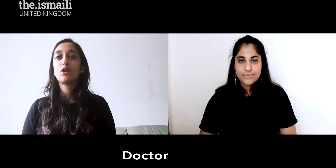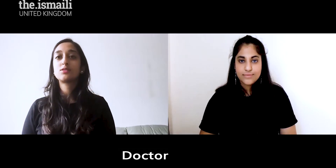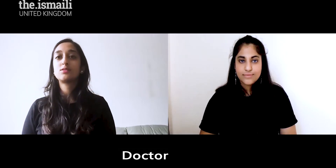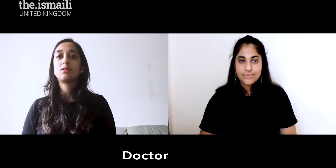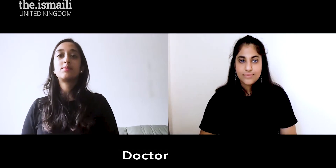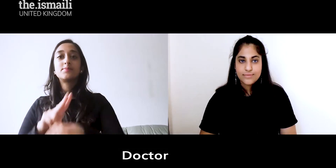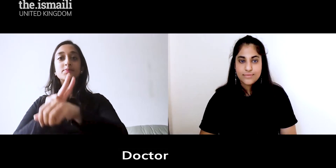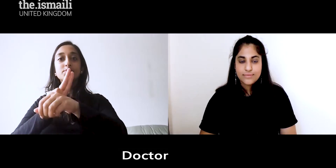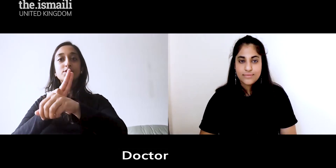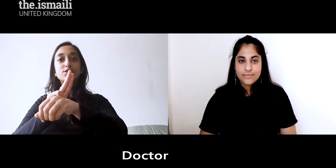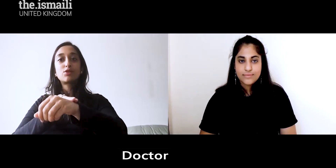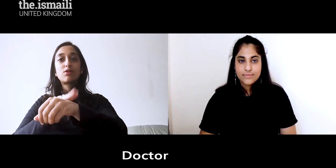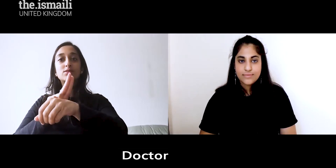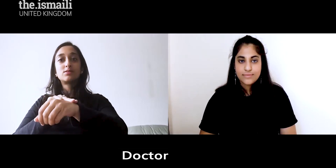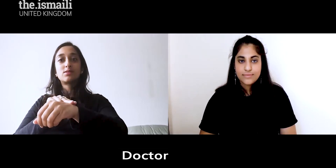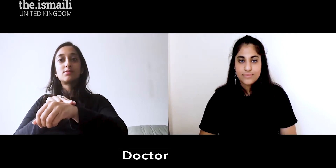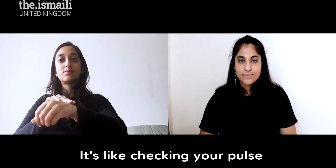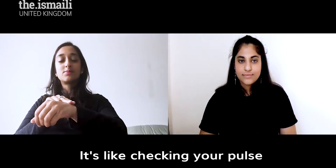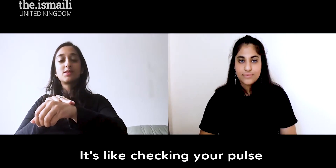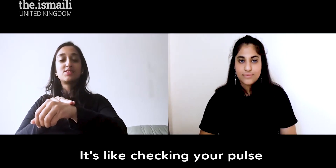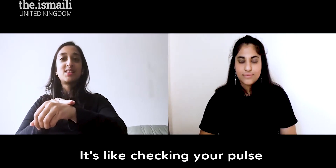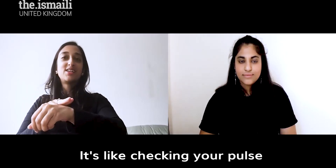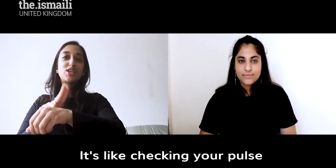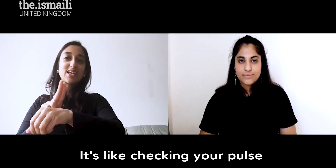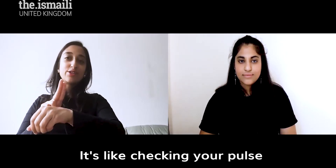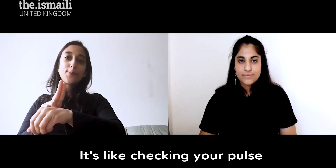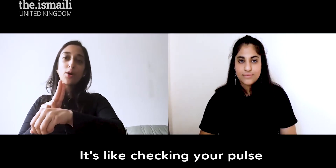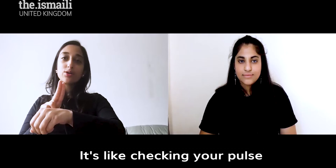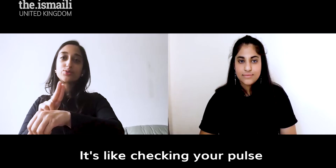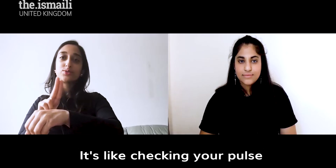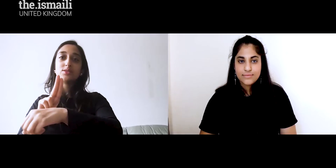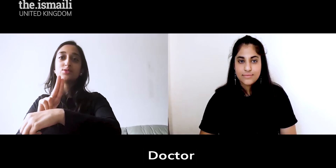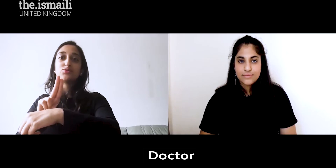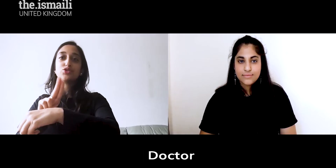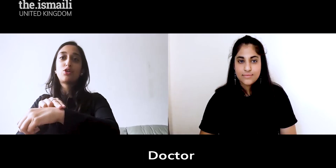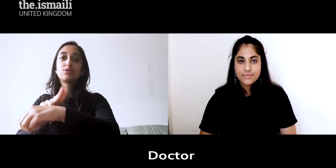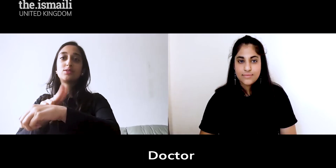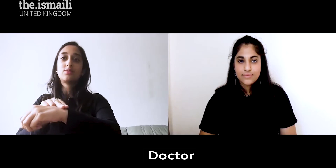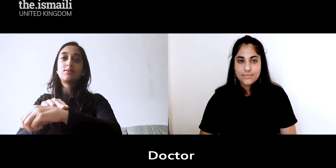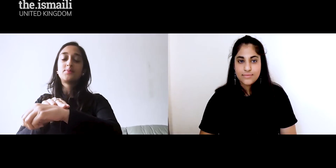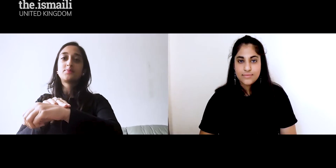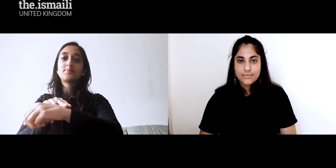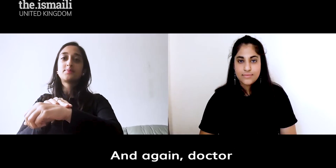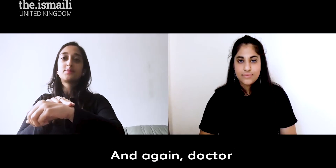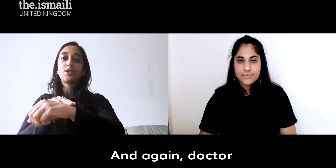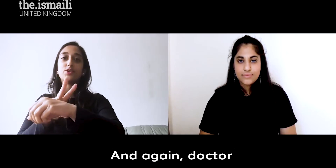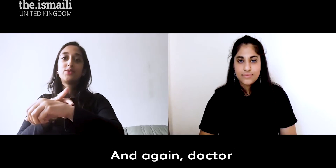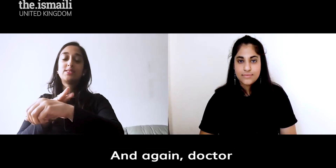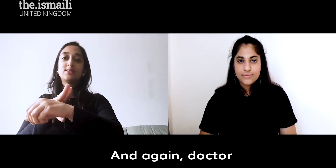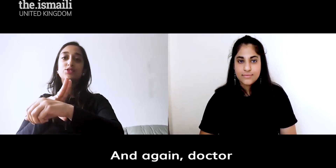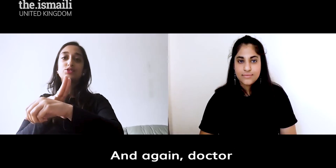Doctor. Doctor. Is that touching your poem? Doctor. I know it.